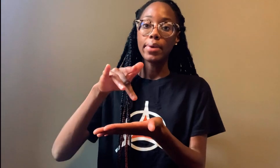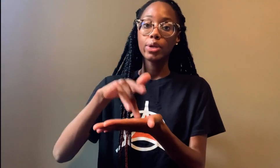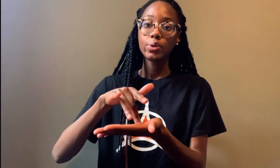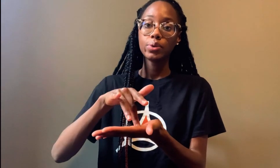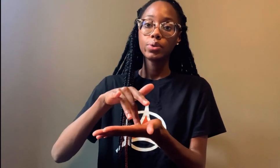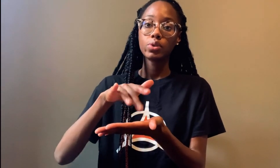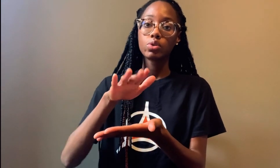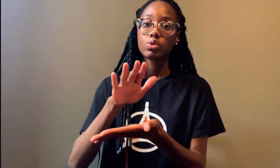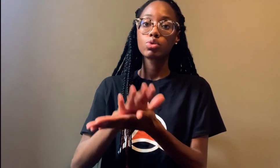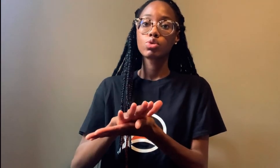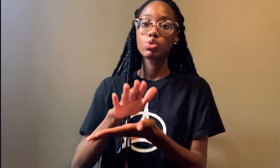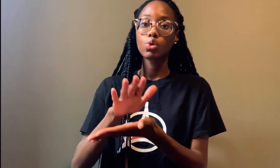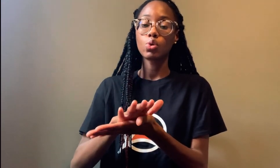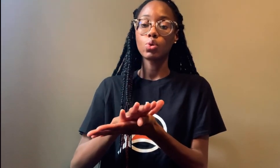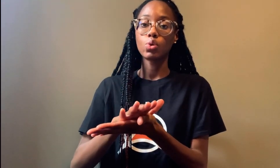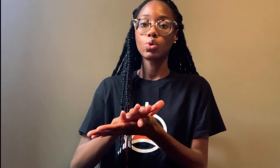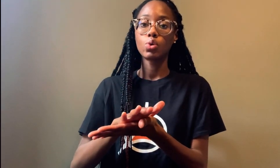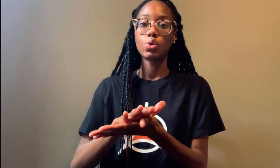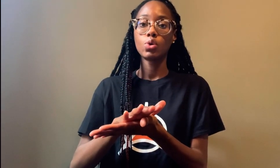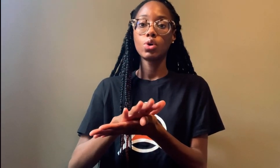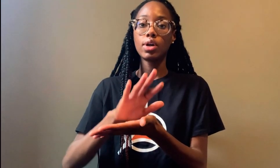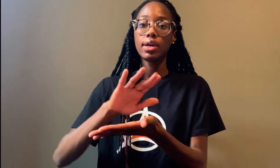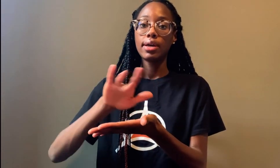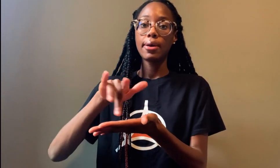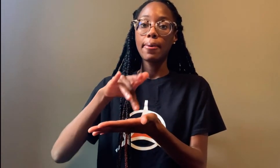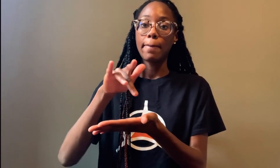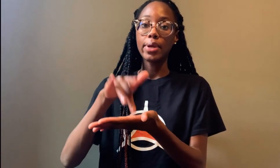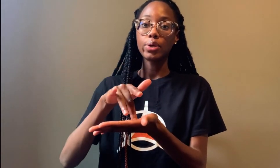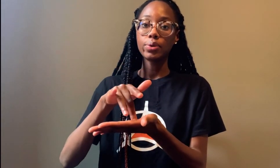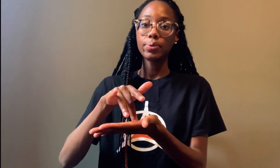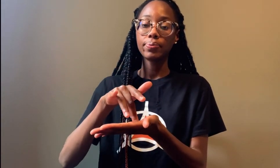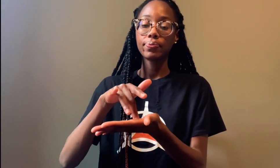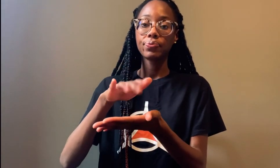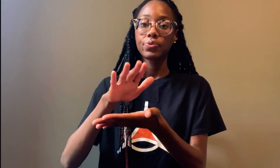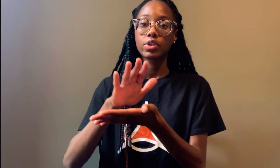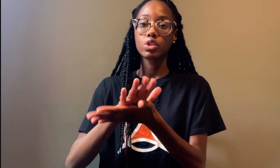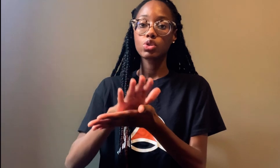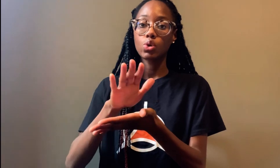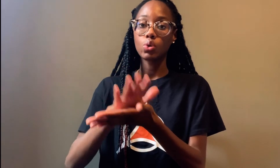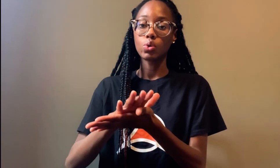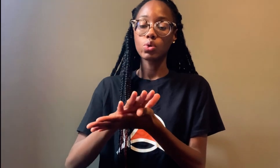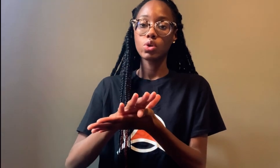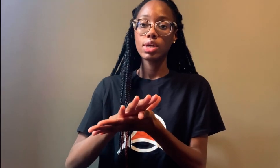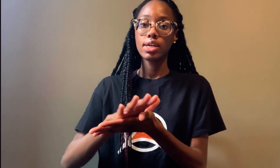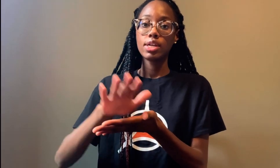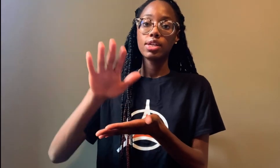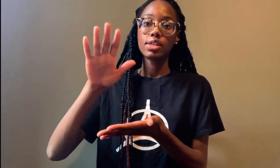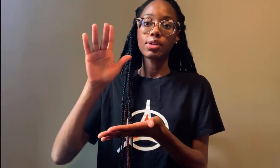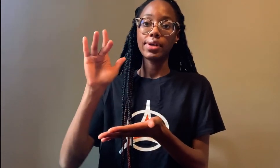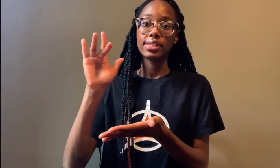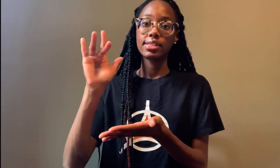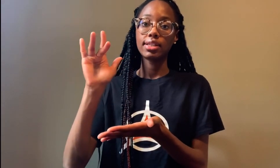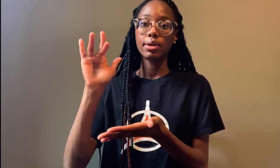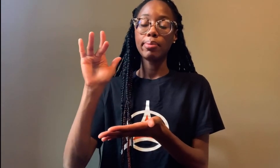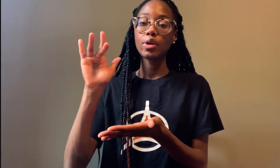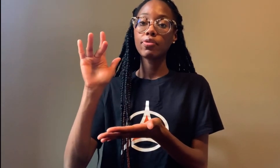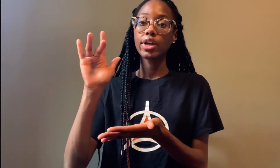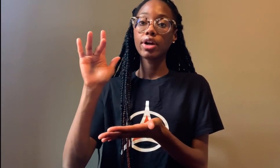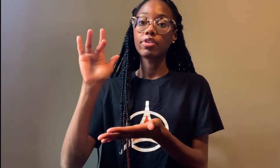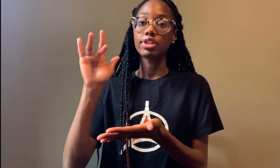Middle, school. Middle, school. So it's the middle finger of your